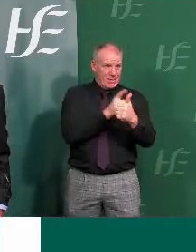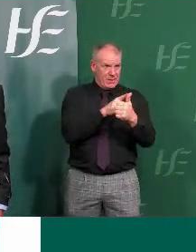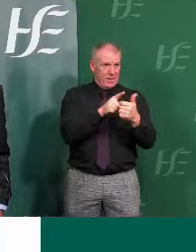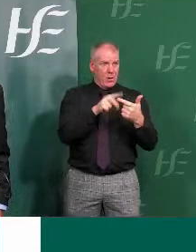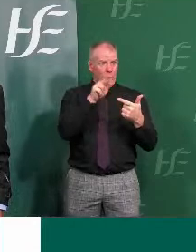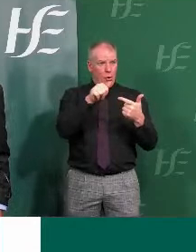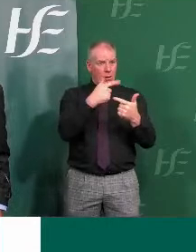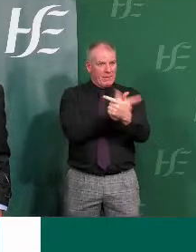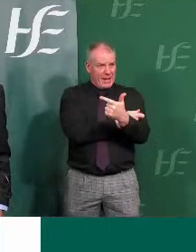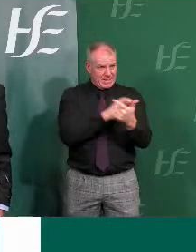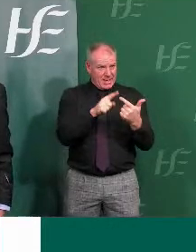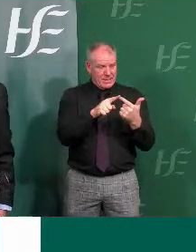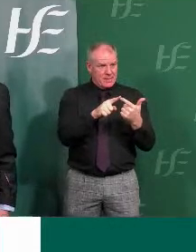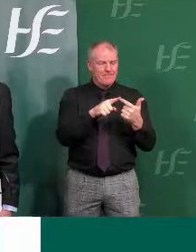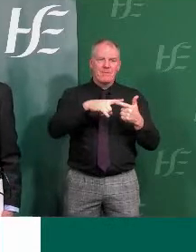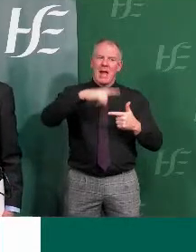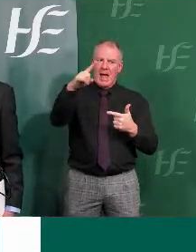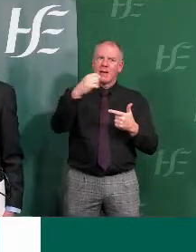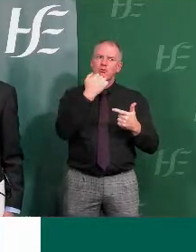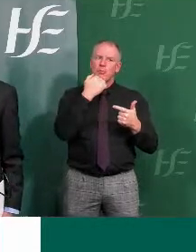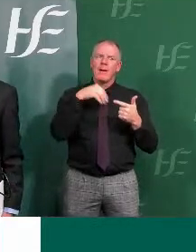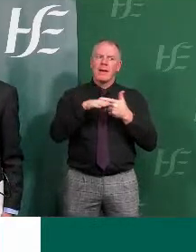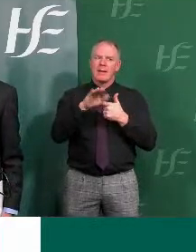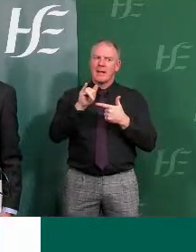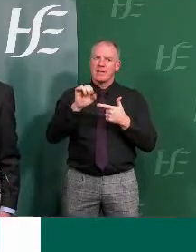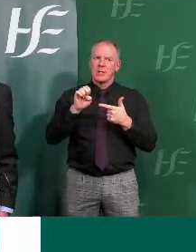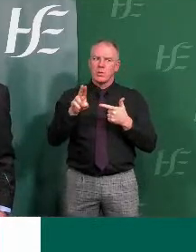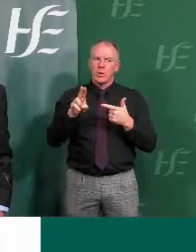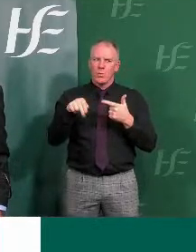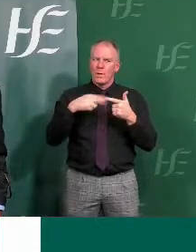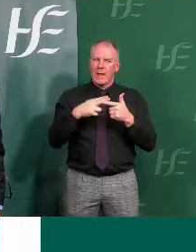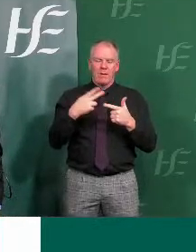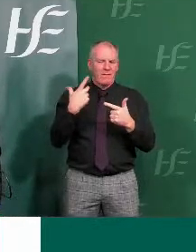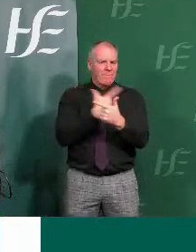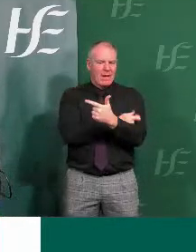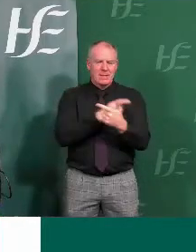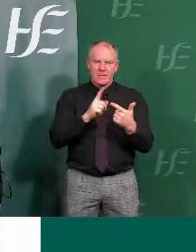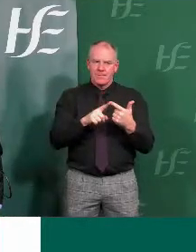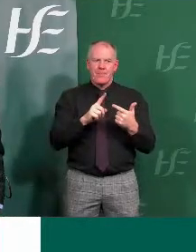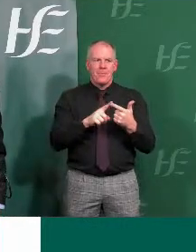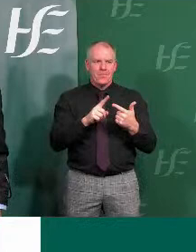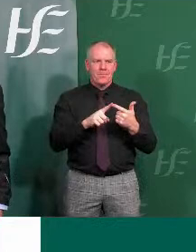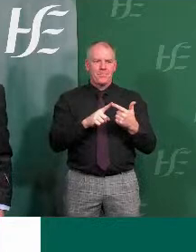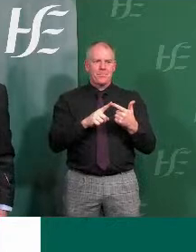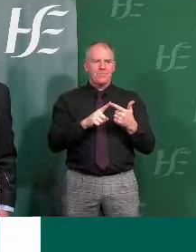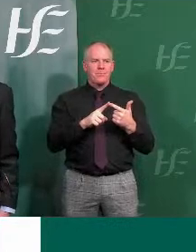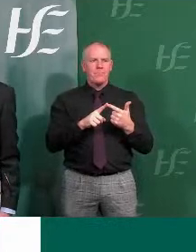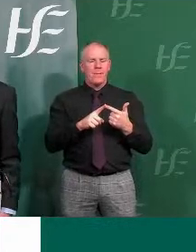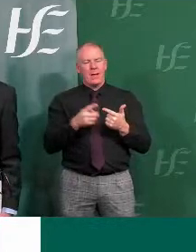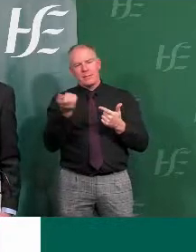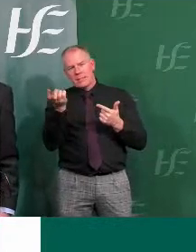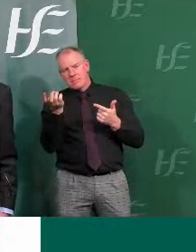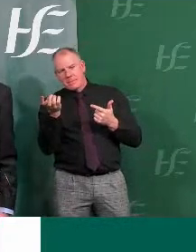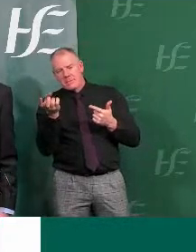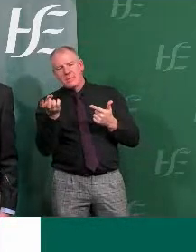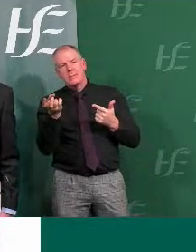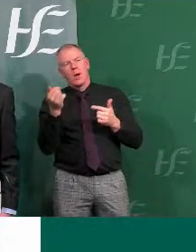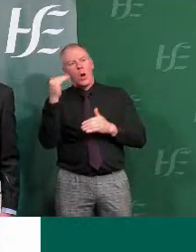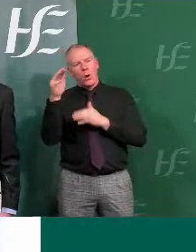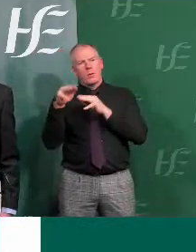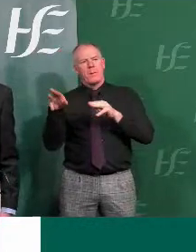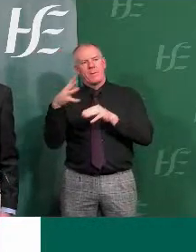Unvaccinated individuals continue to be the highest proportion of patients in ICU, even though they now comprise a small proportion of the eligible